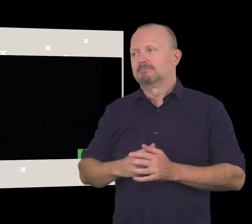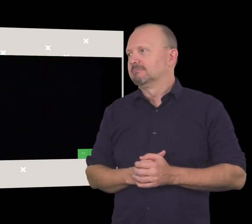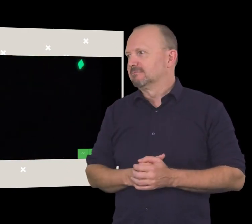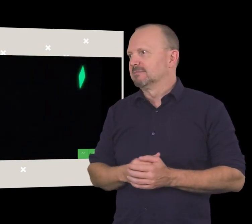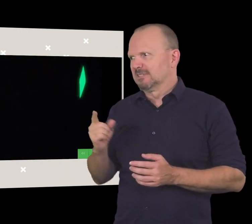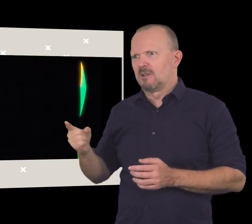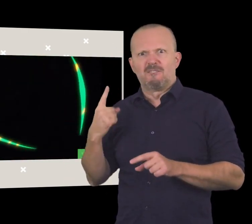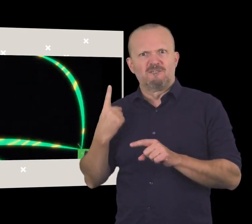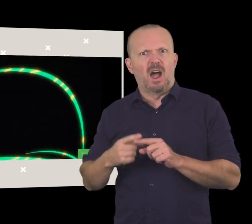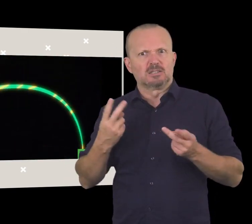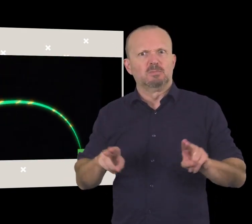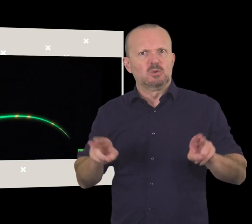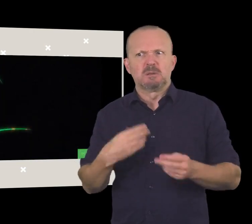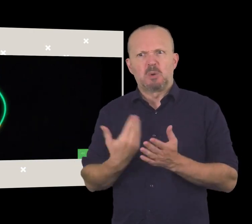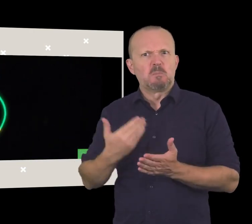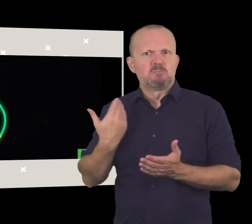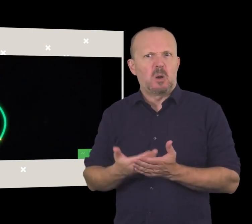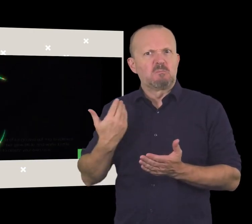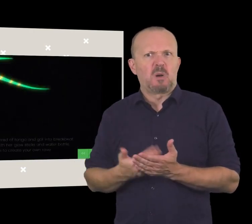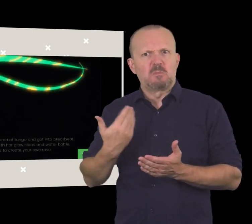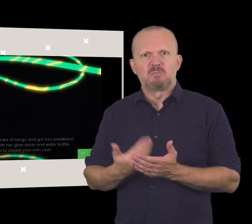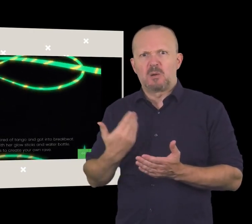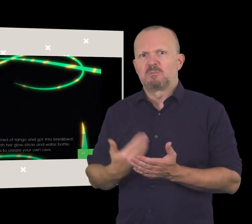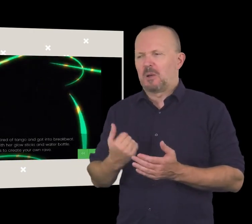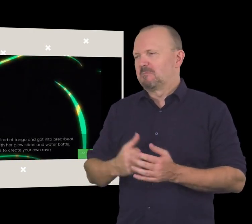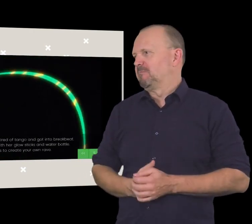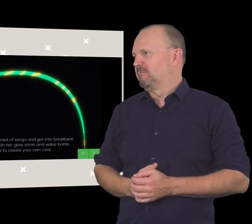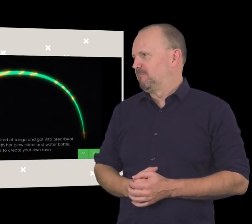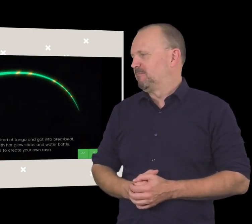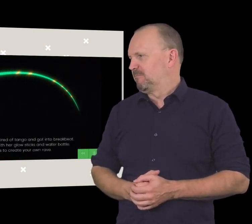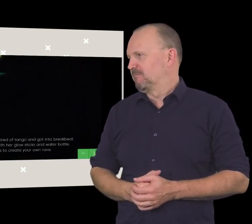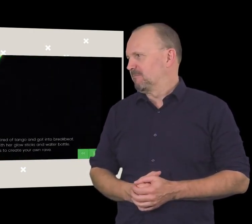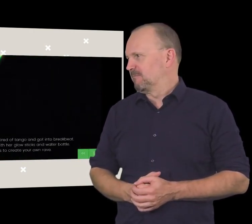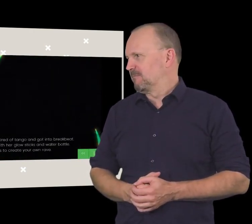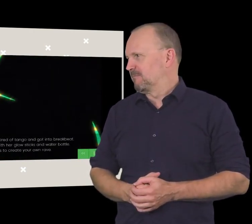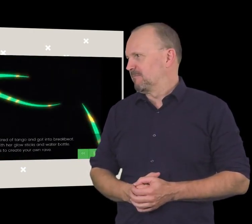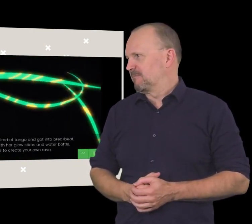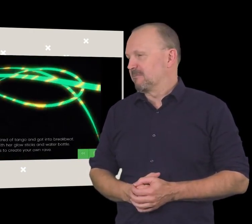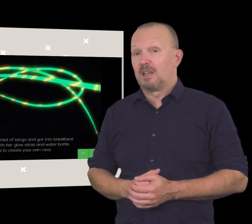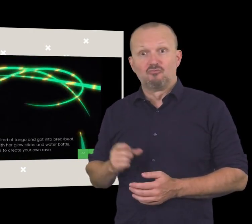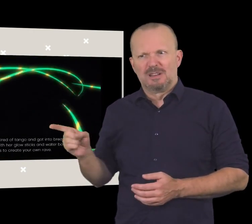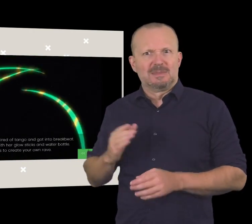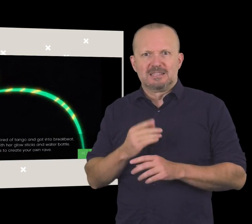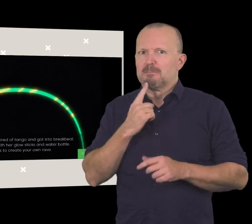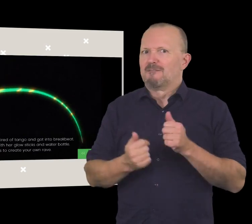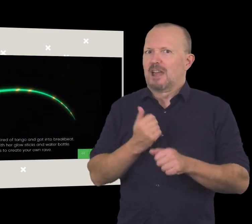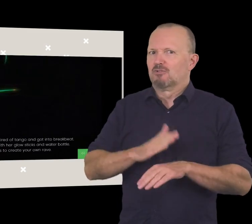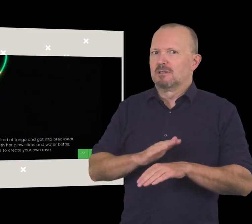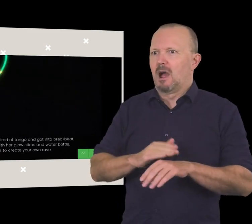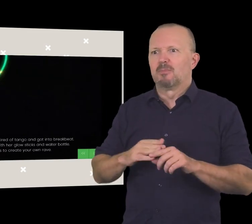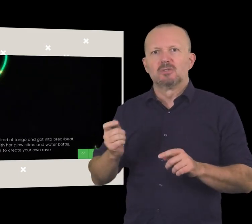Here we go. And we're going to have our own little wave. I don't know if you have a wave. This is my